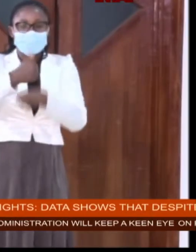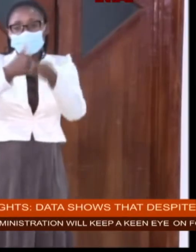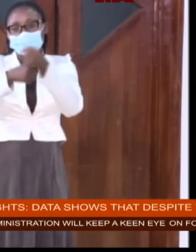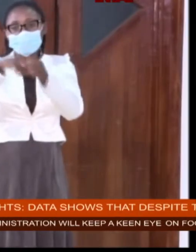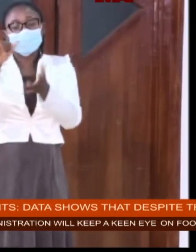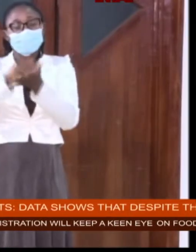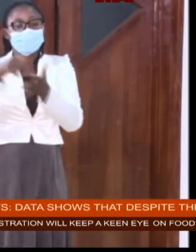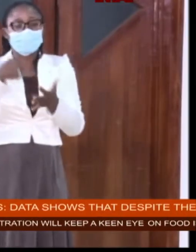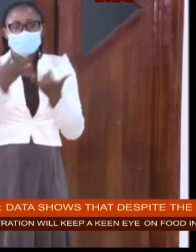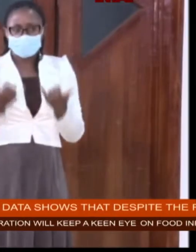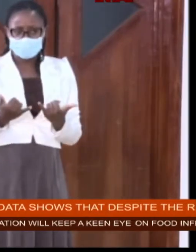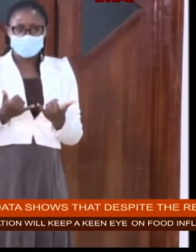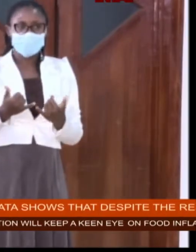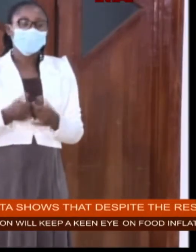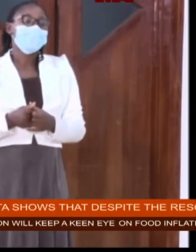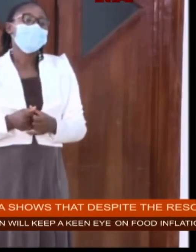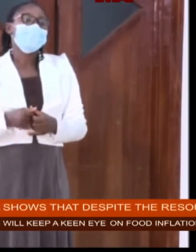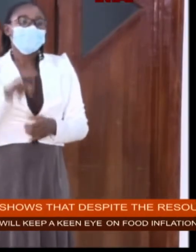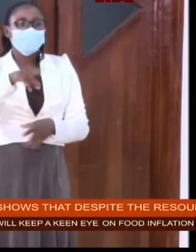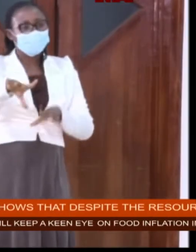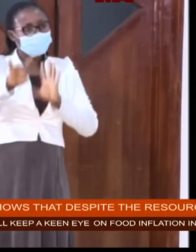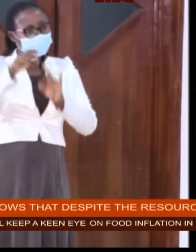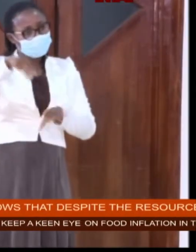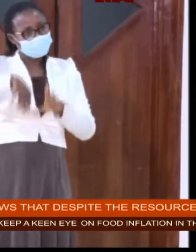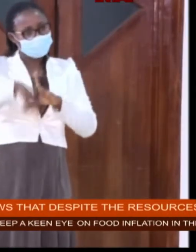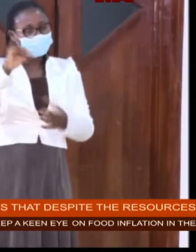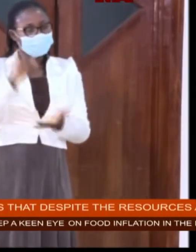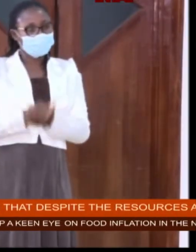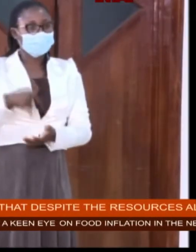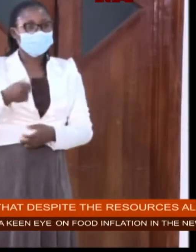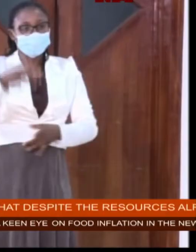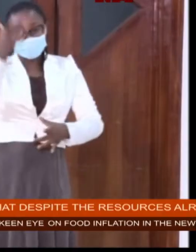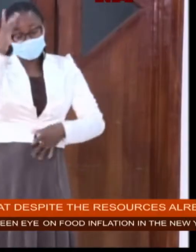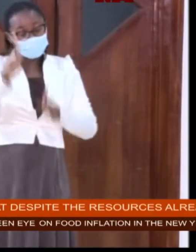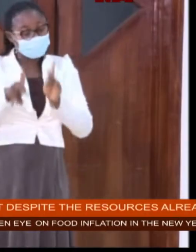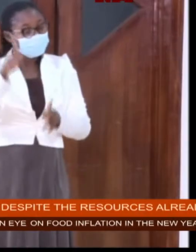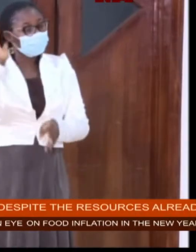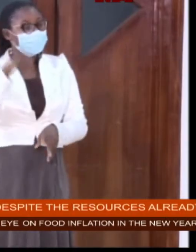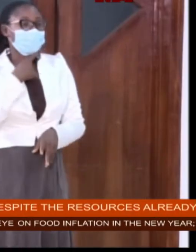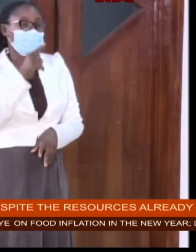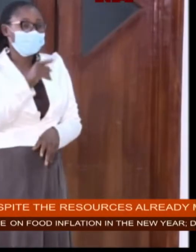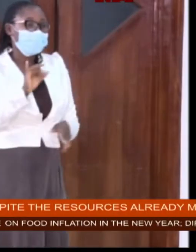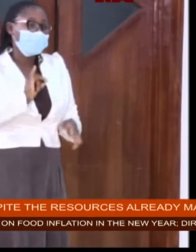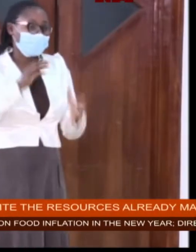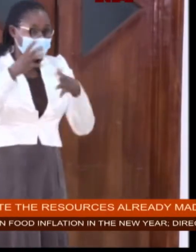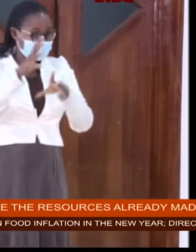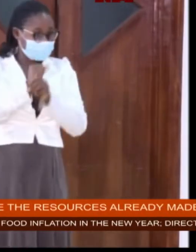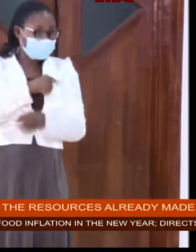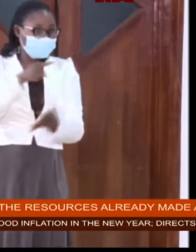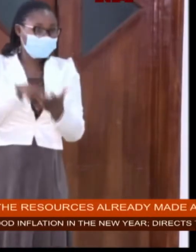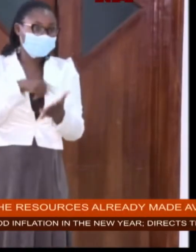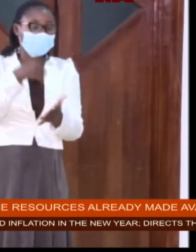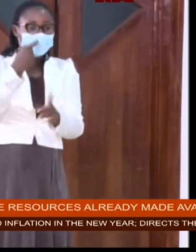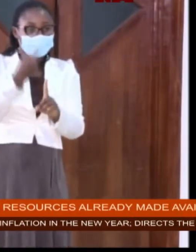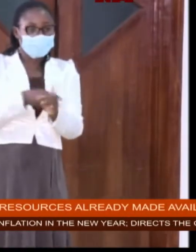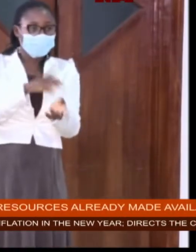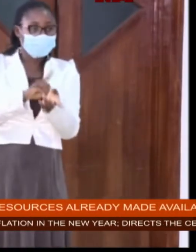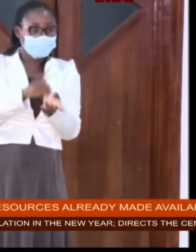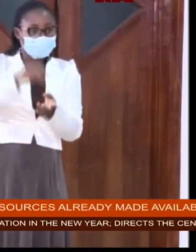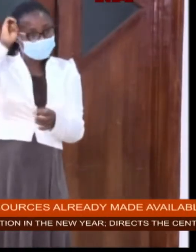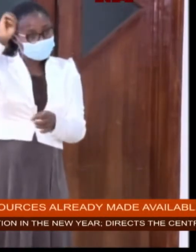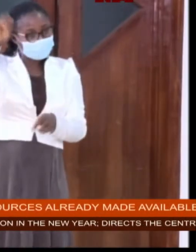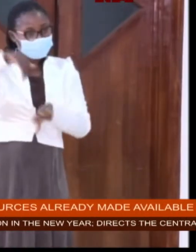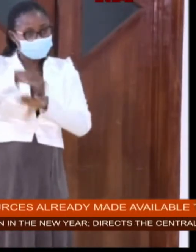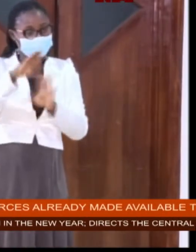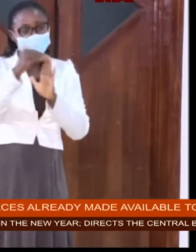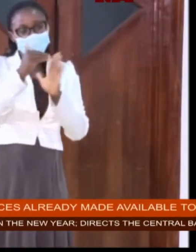structure we have at the moment. Now, you find out that the patients will tell you, I got this from the doctor. He sent